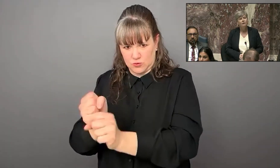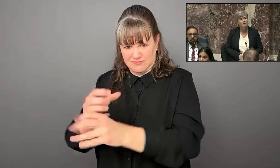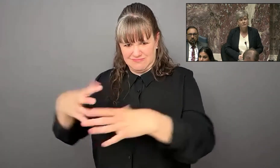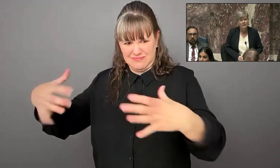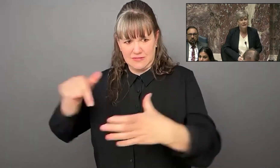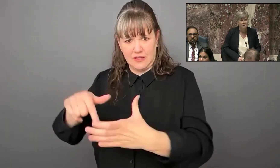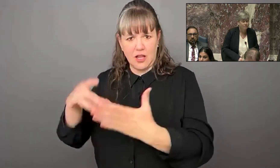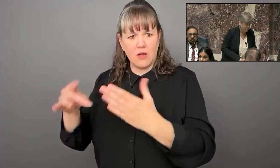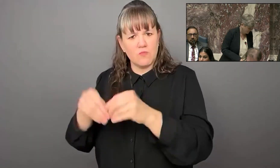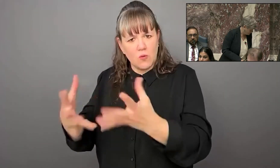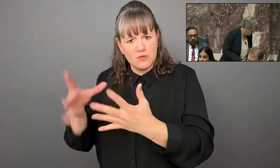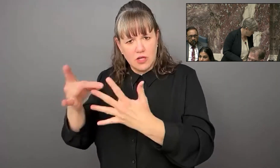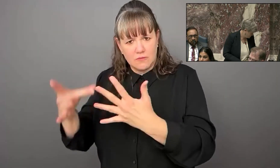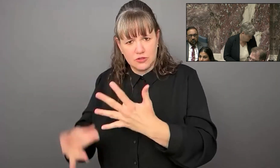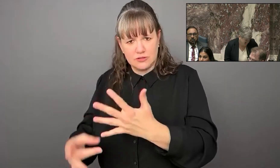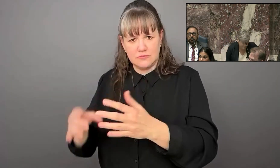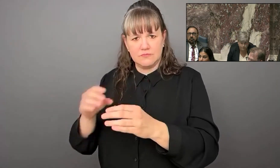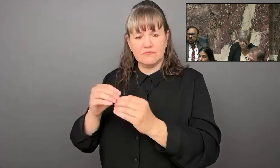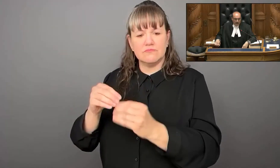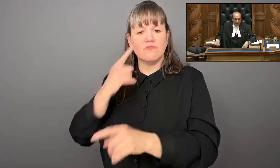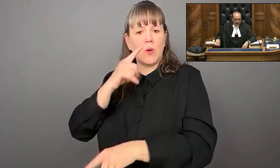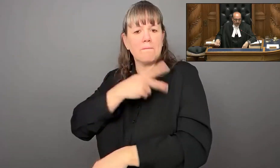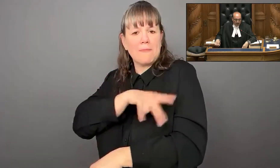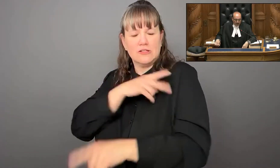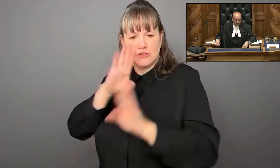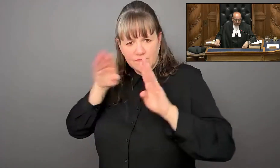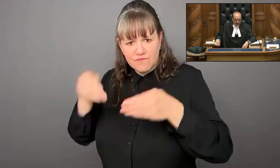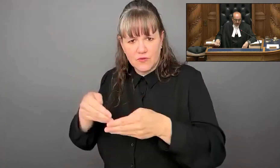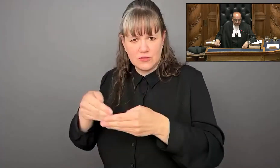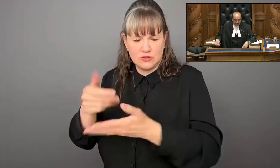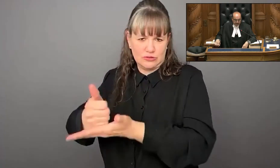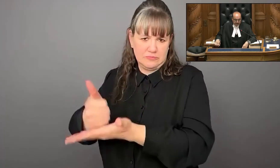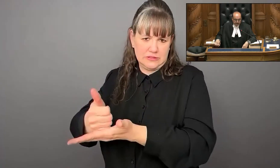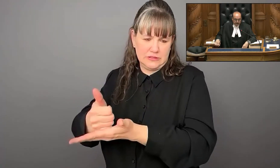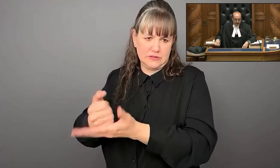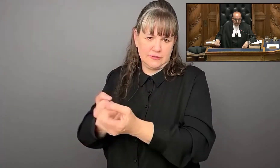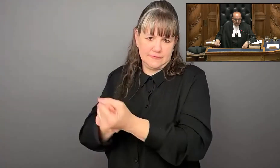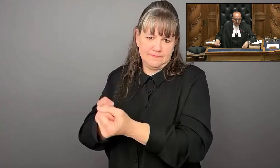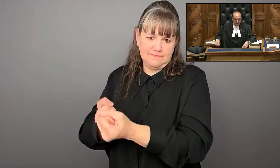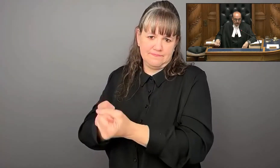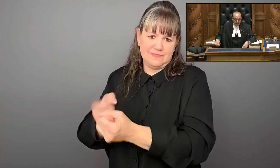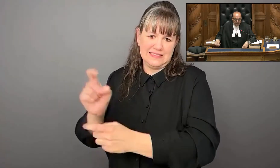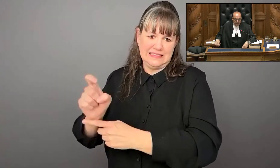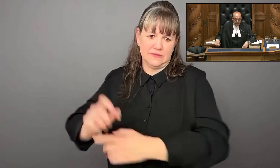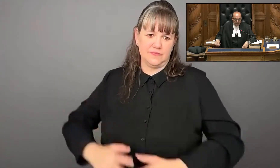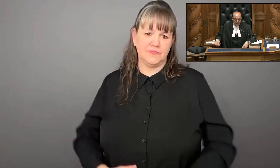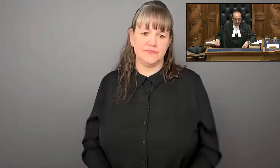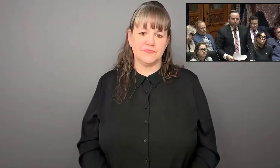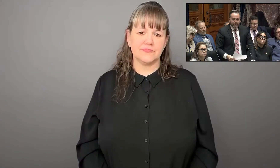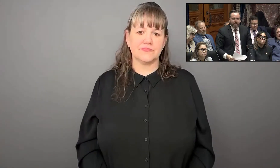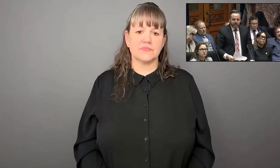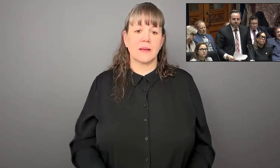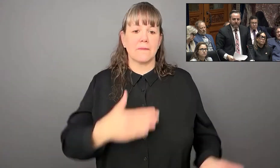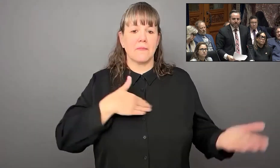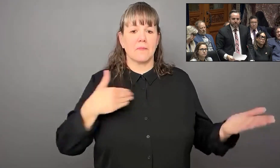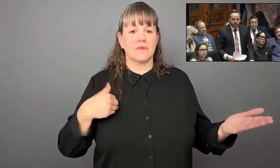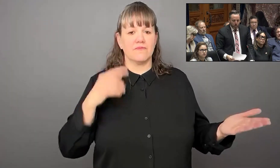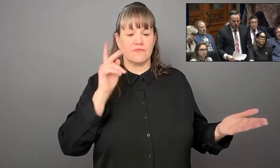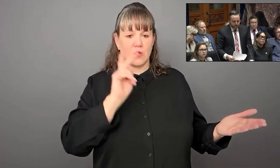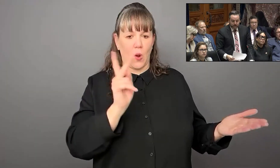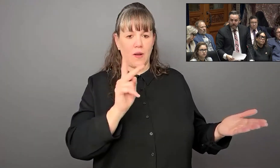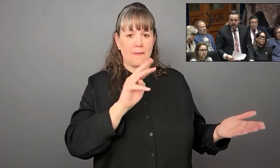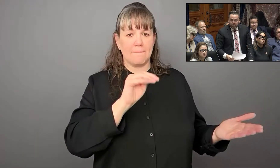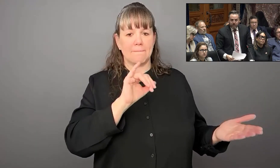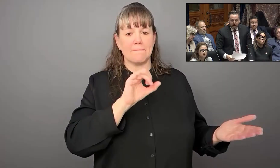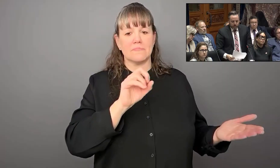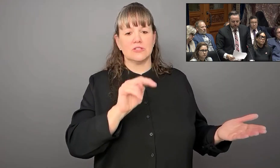patient-centered care that they need. Member for Kelowna Mission. Thank you, Mr. Speaker. I think we can definitely all agree that it's been too